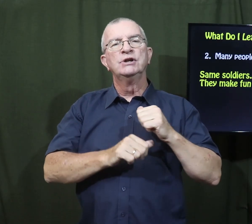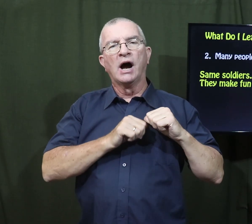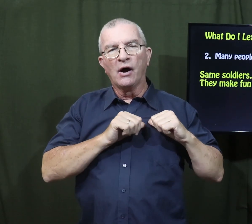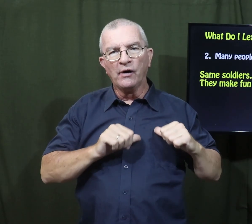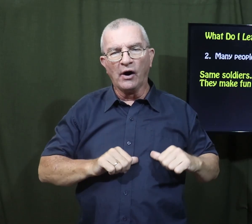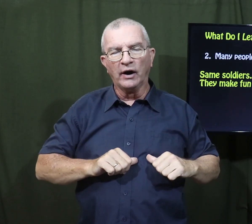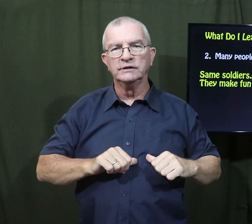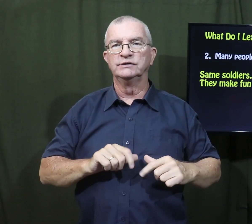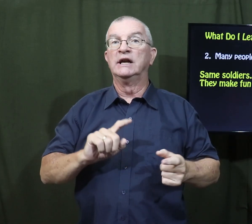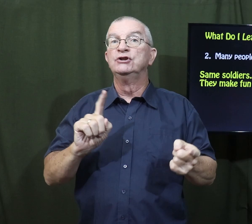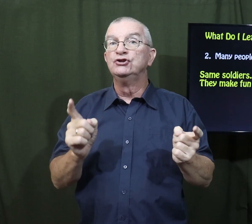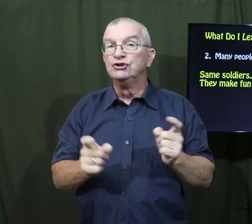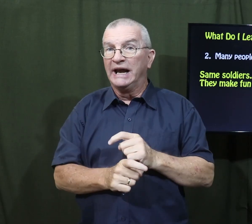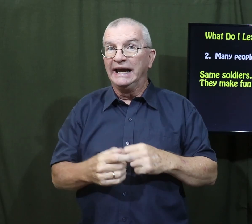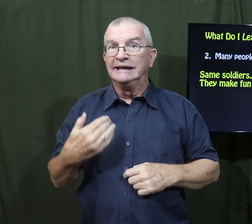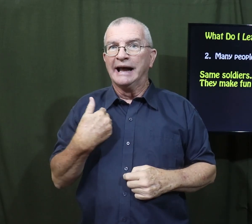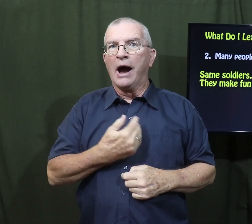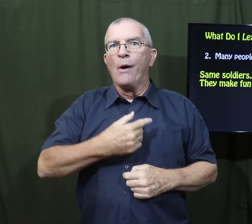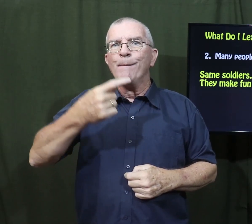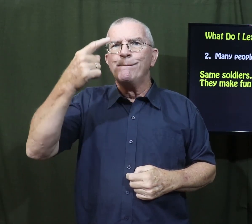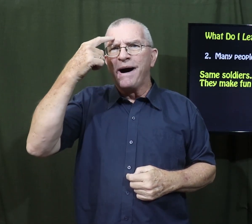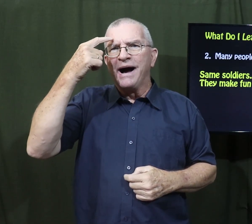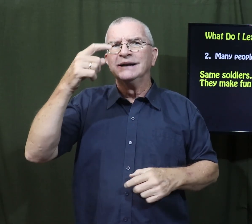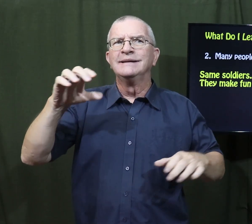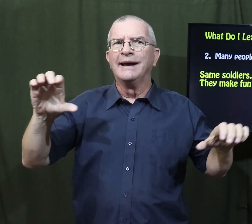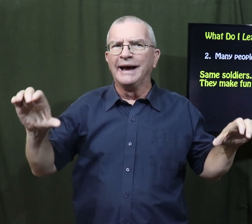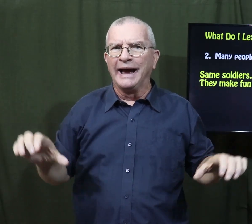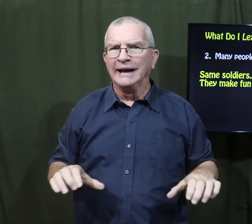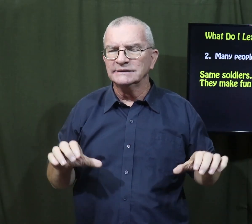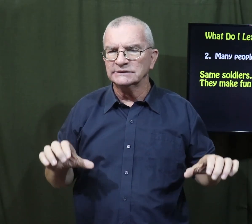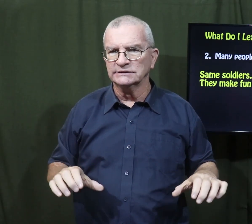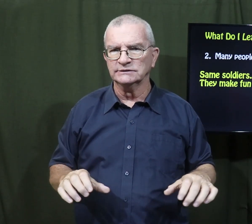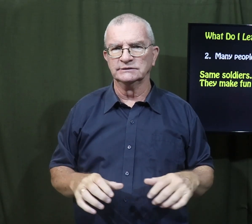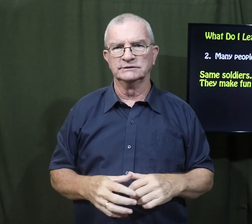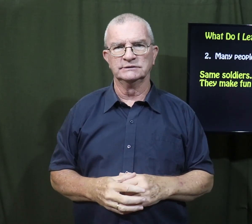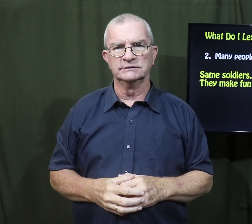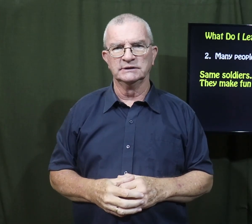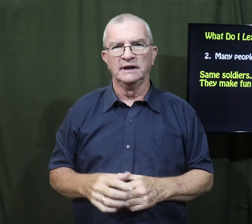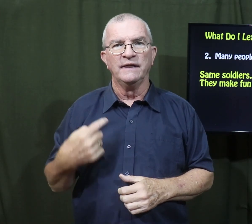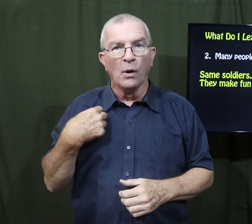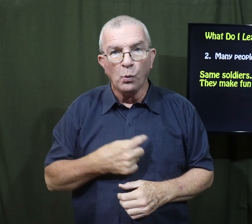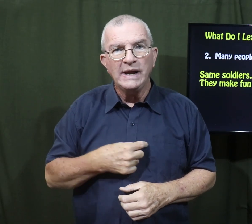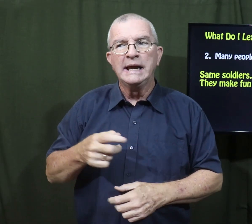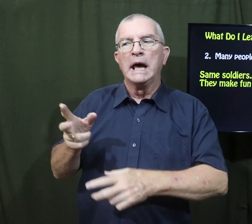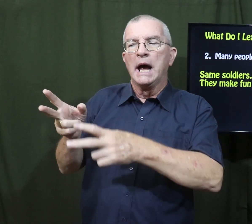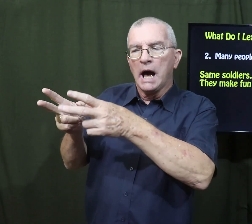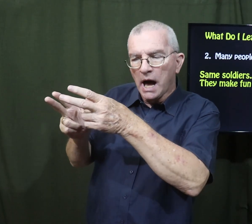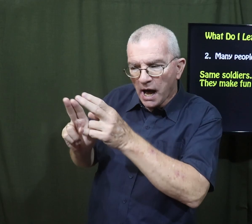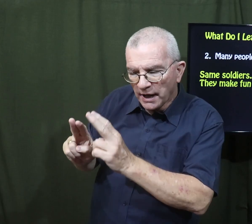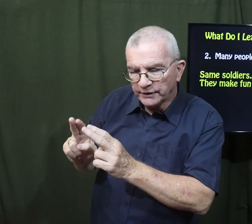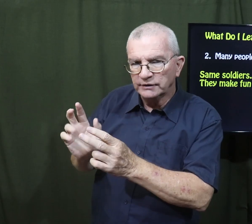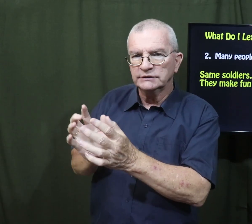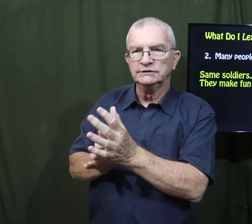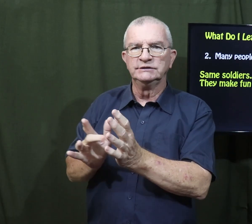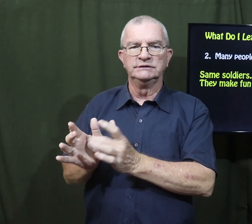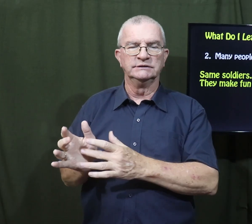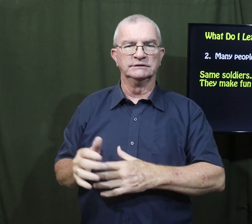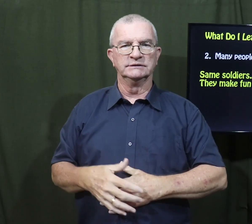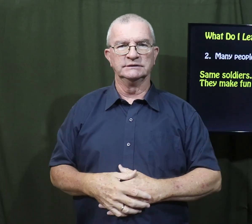Let God change our hearts and minds and actions, that we honor Jesus.